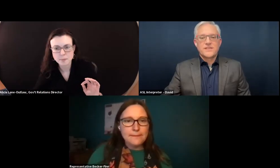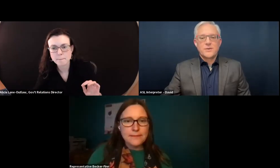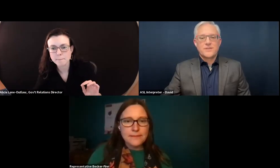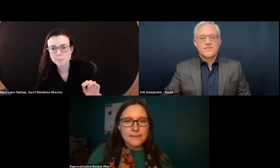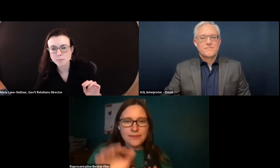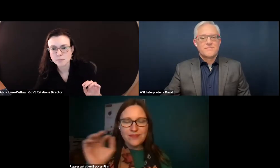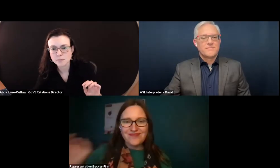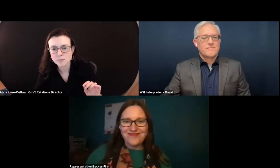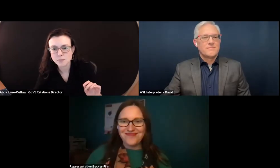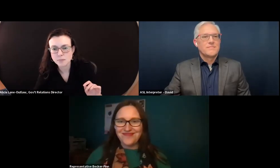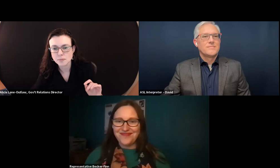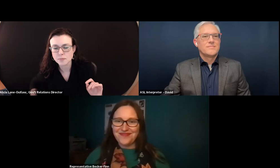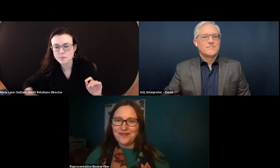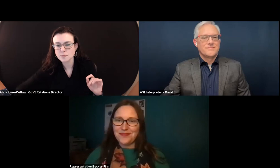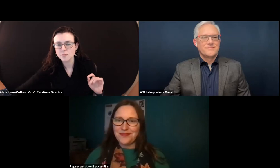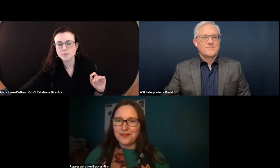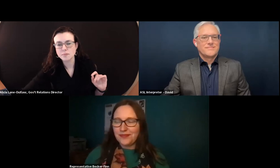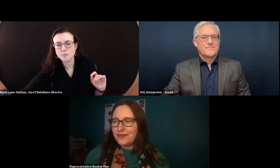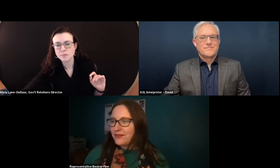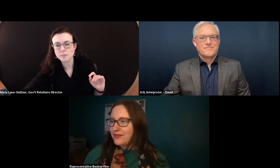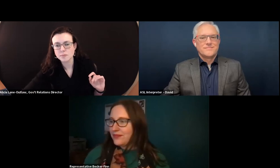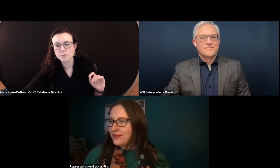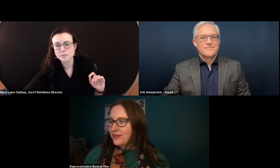And there is the notice.